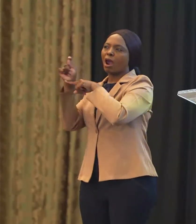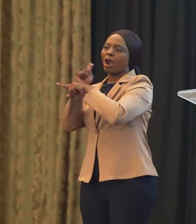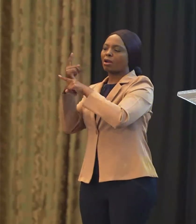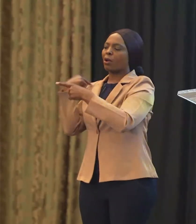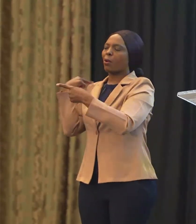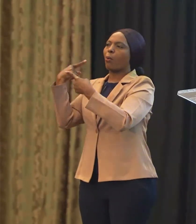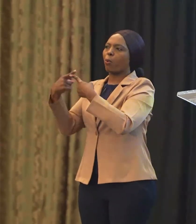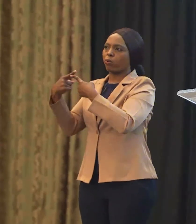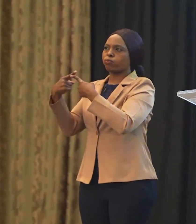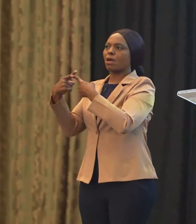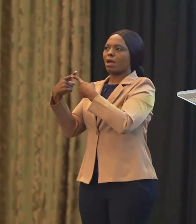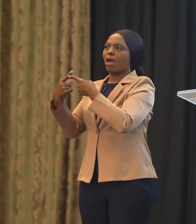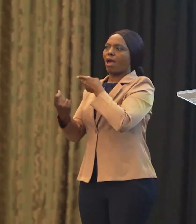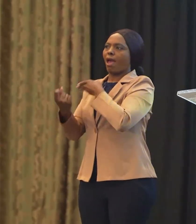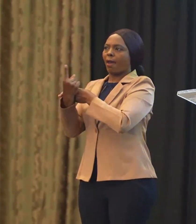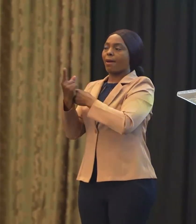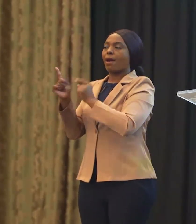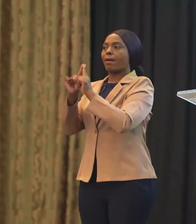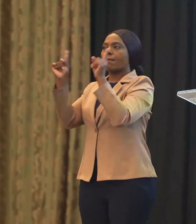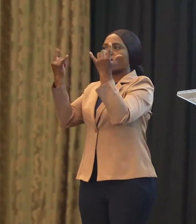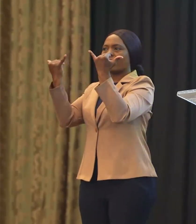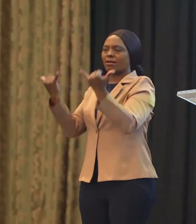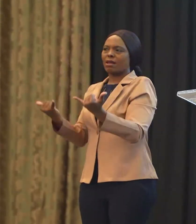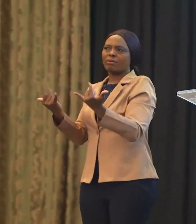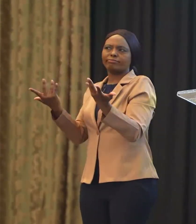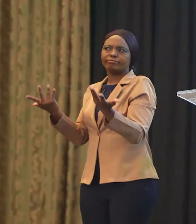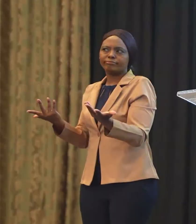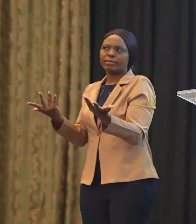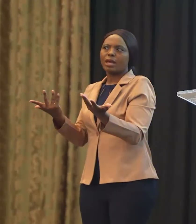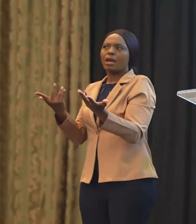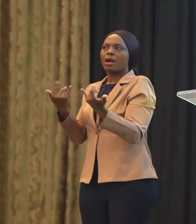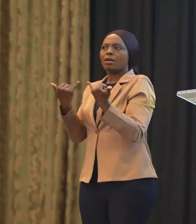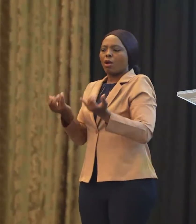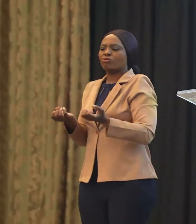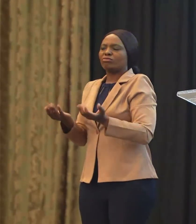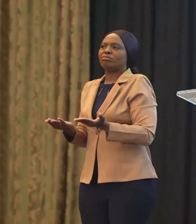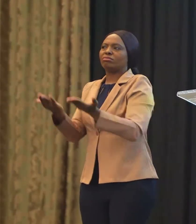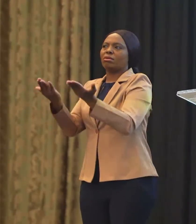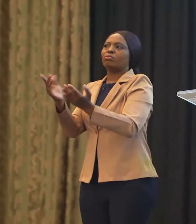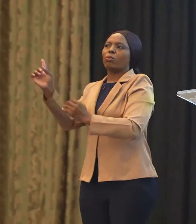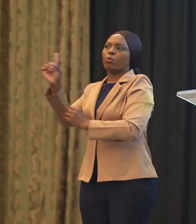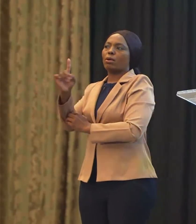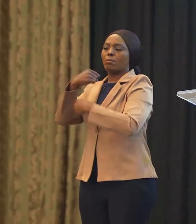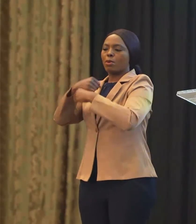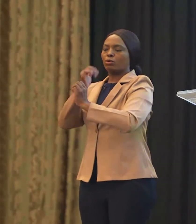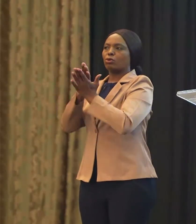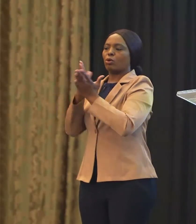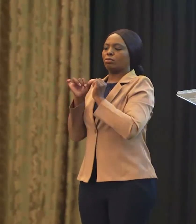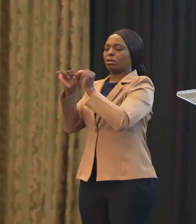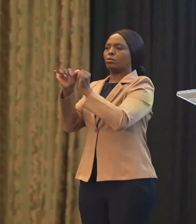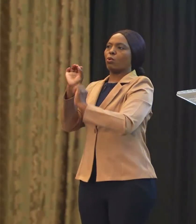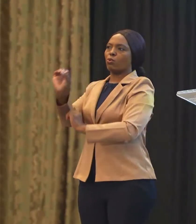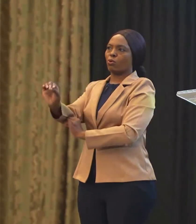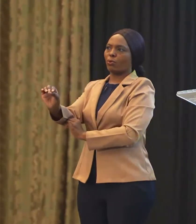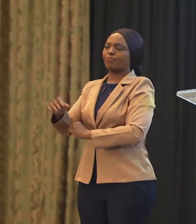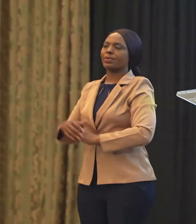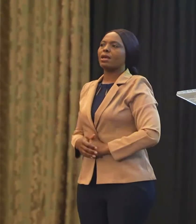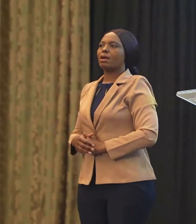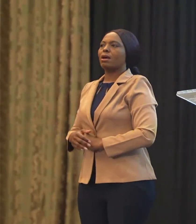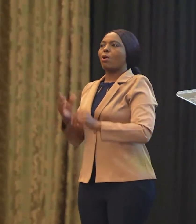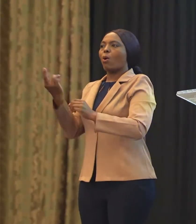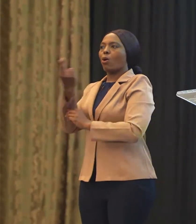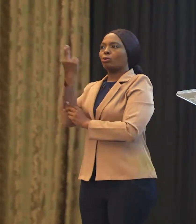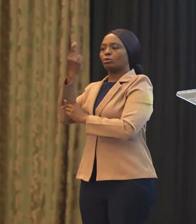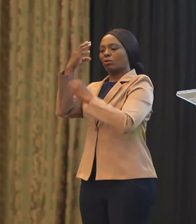ago. However, what is it that now we are bringing to ensure that there is sustainability? So we are also looking into issues